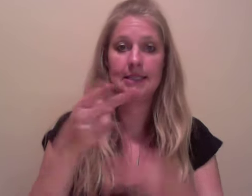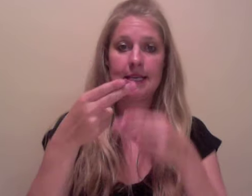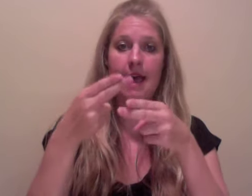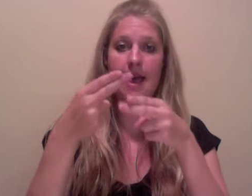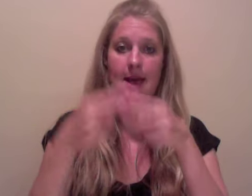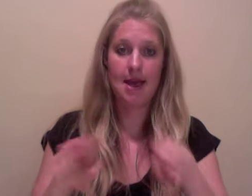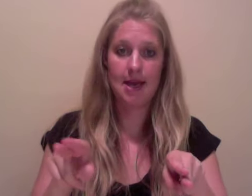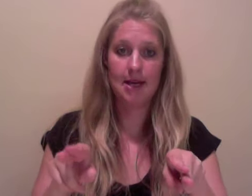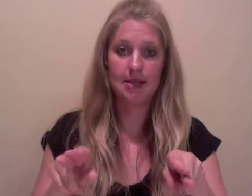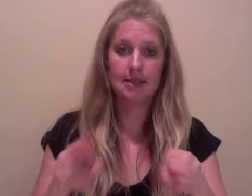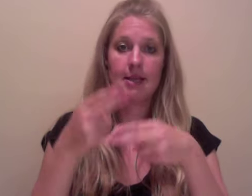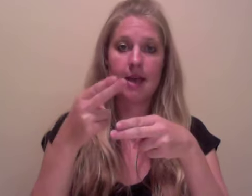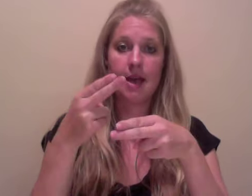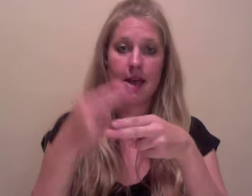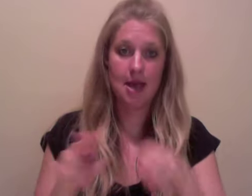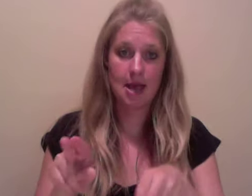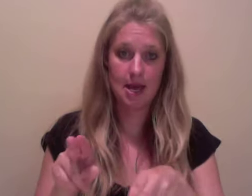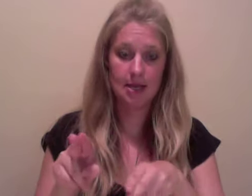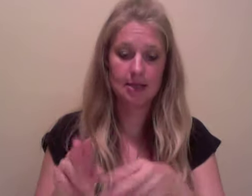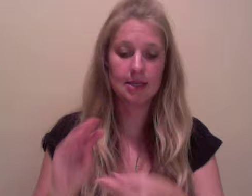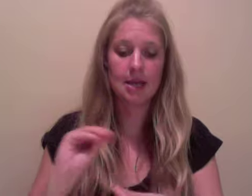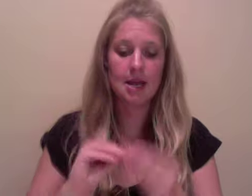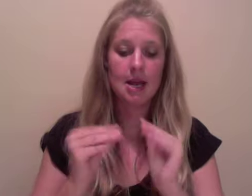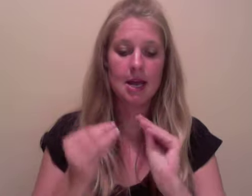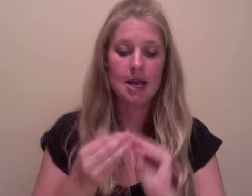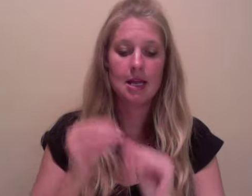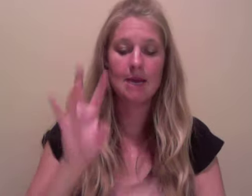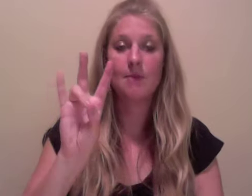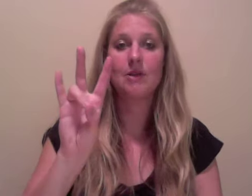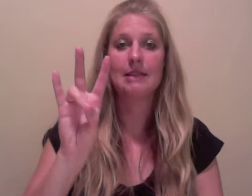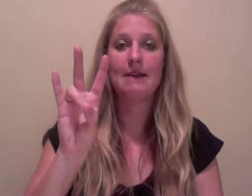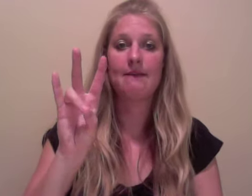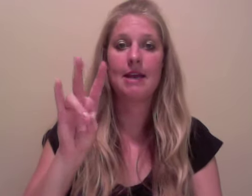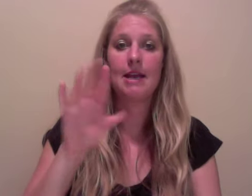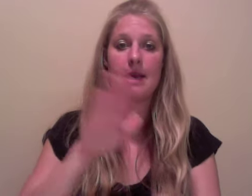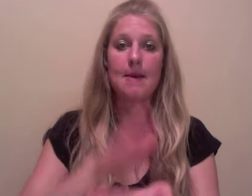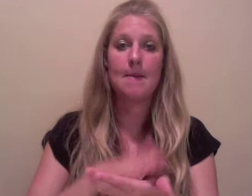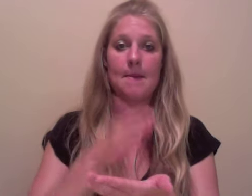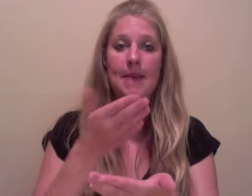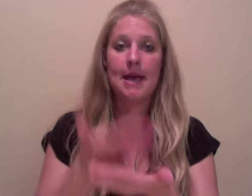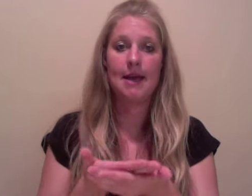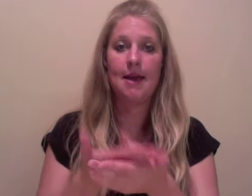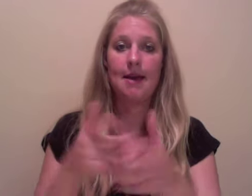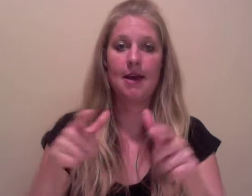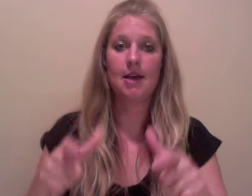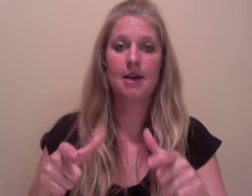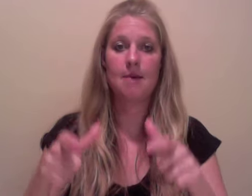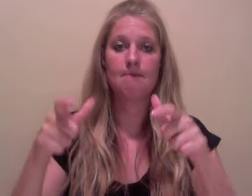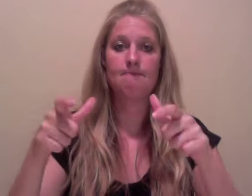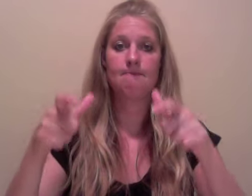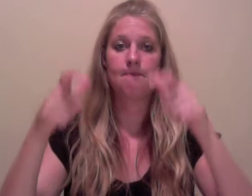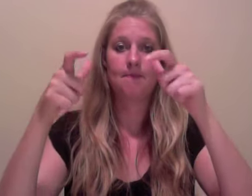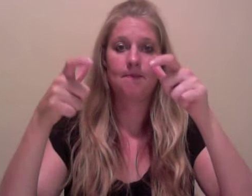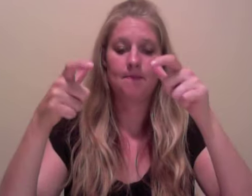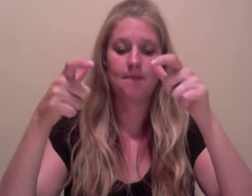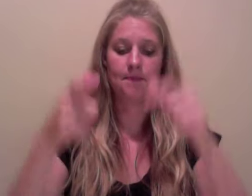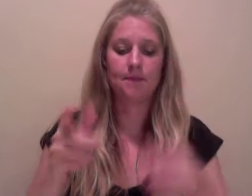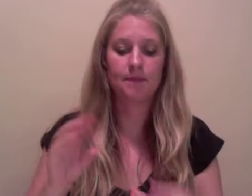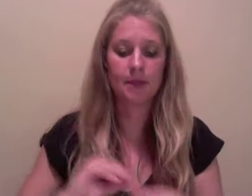Number 6 is eggs, like you're cracking an egg. Number 7, pancakes, so you're like cooking